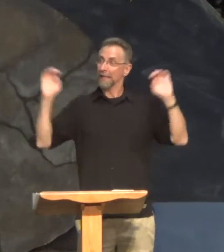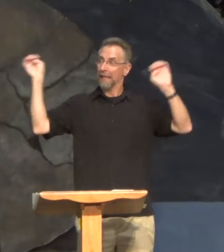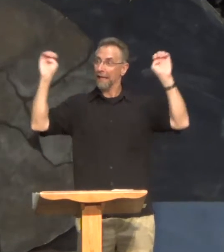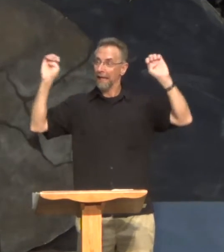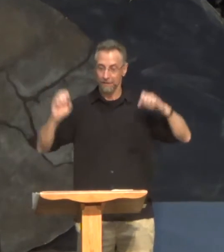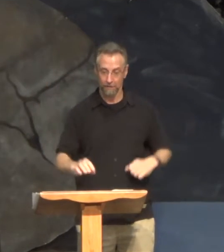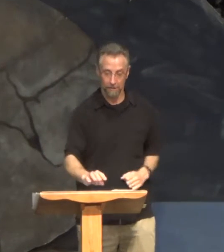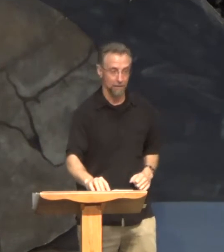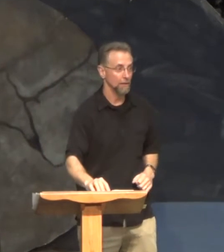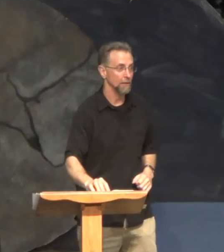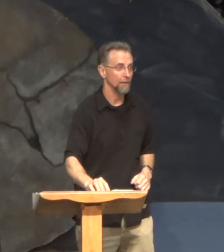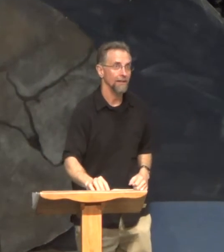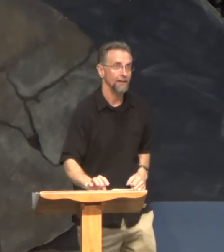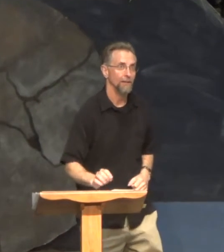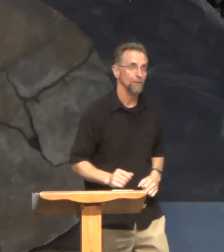Every Sunday we can say Happy Easter.